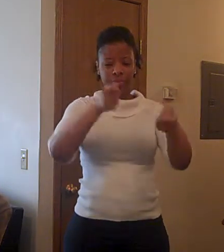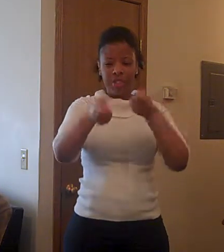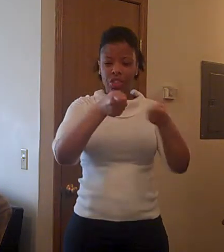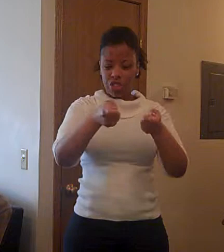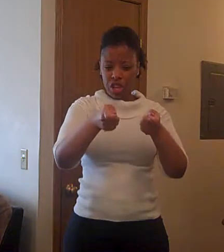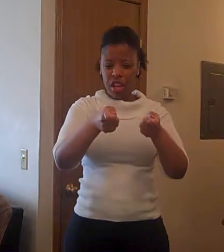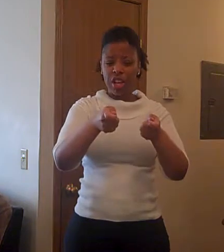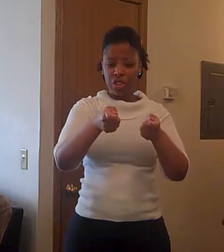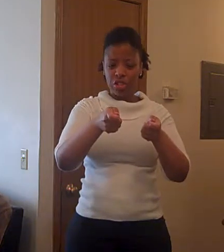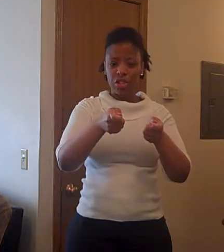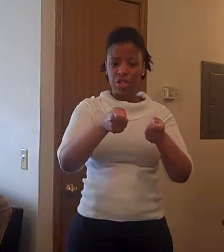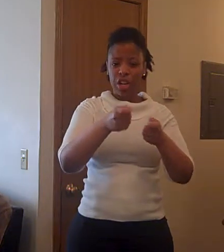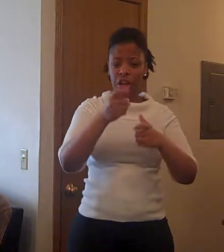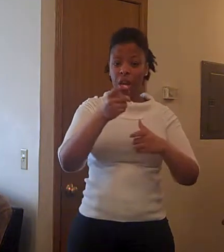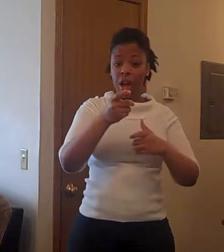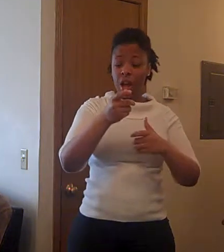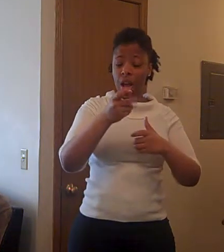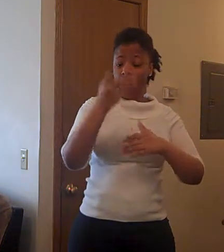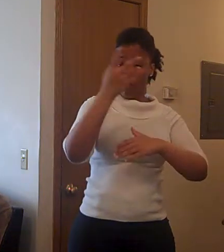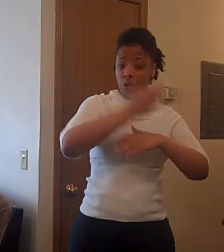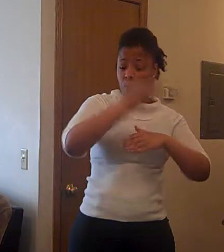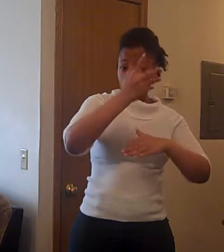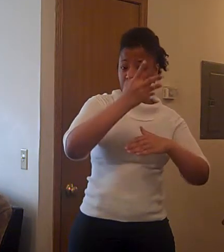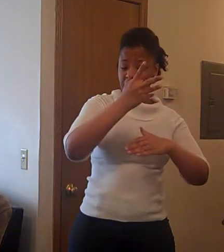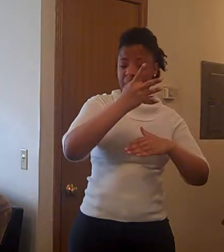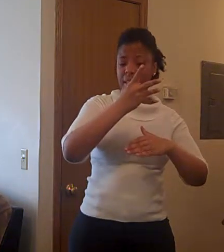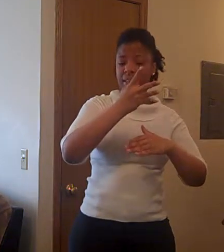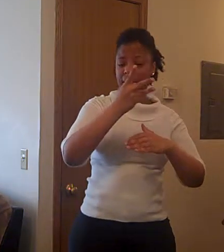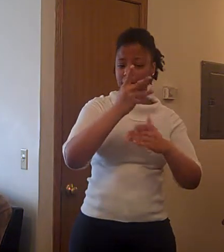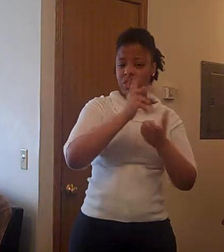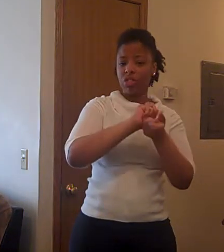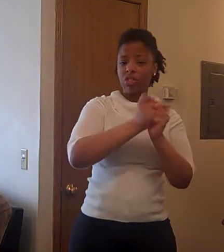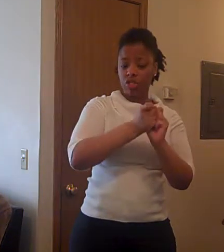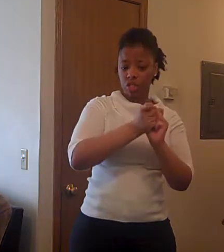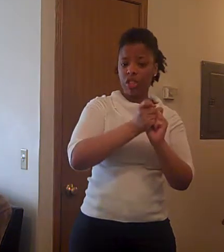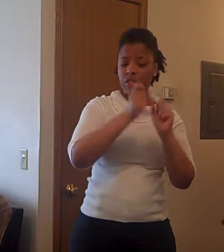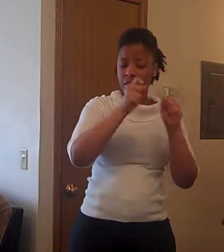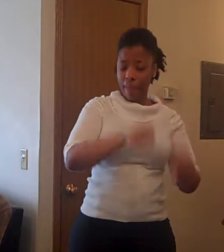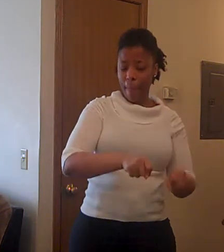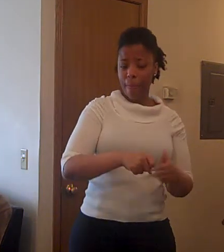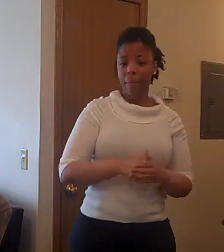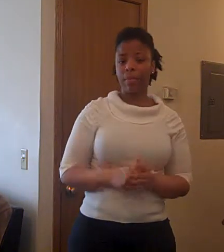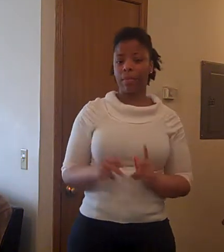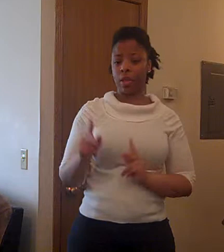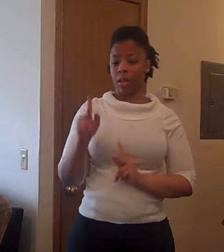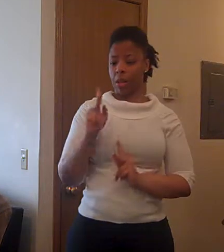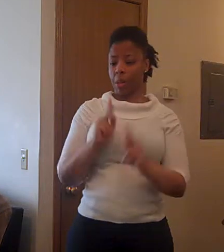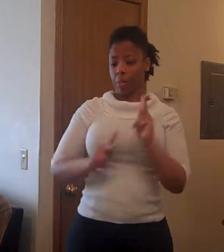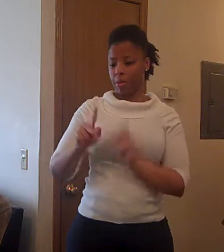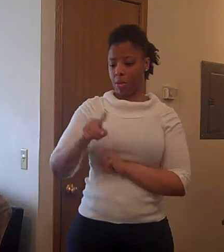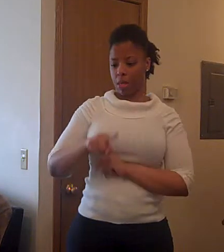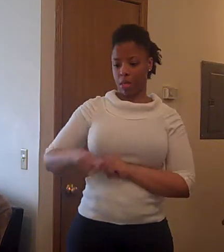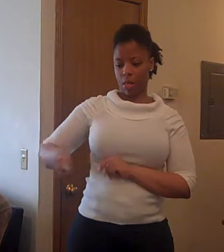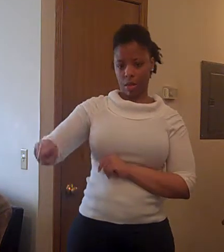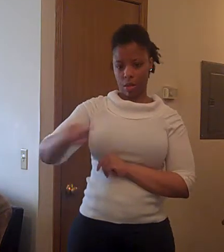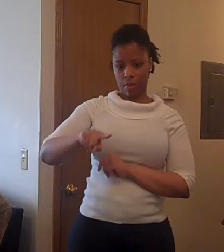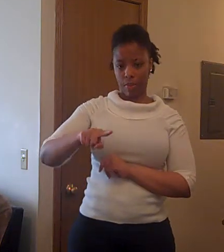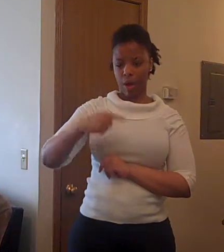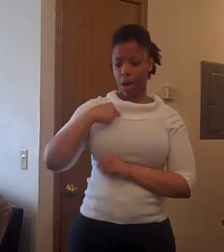days. So the main thing that I teach people in my detox steps is to actually control your thought life. What are you thinking